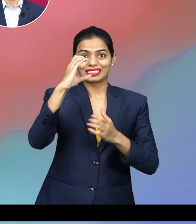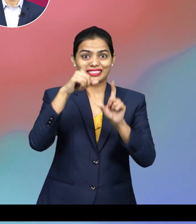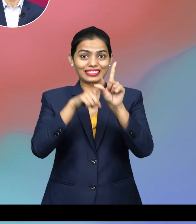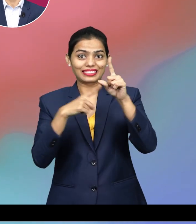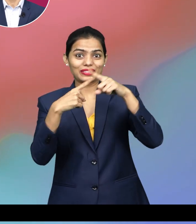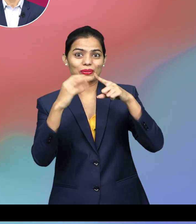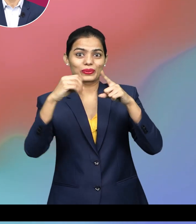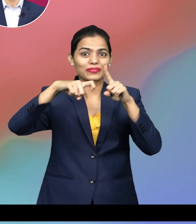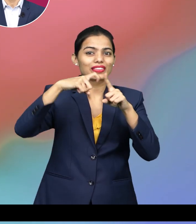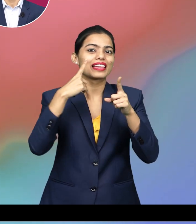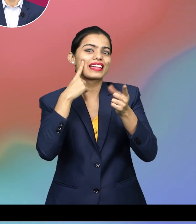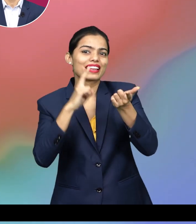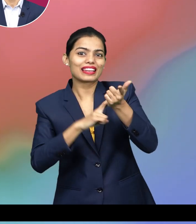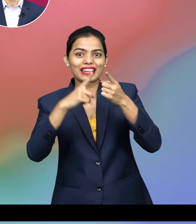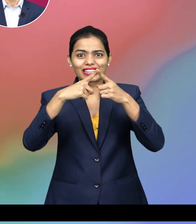cytokinesis,